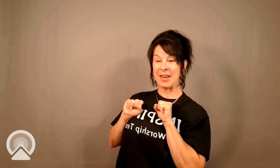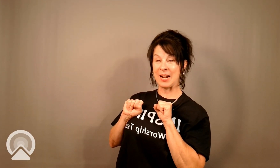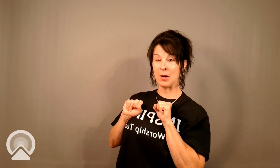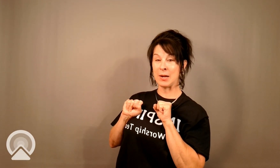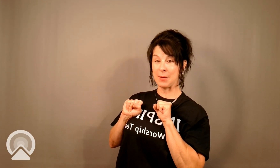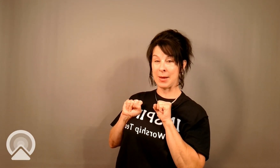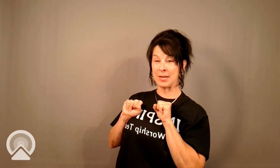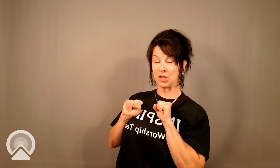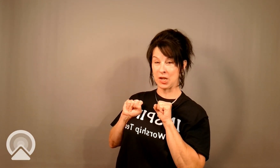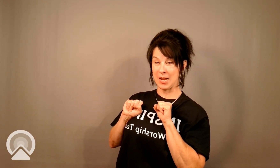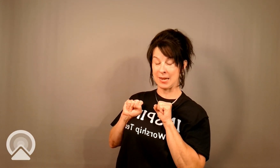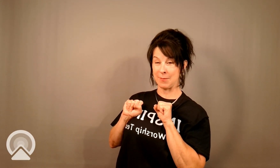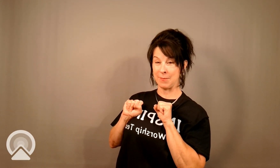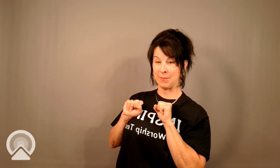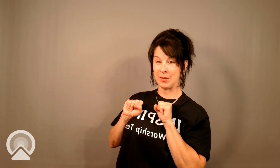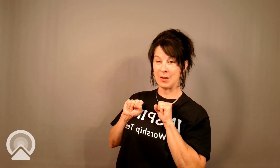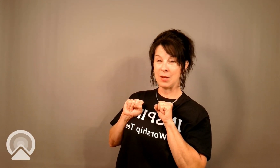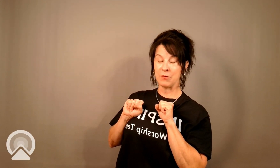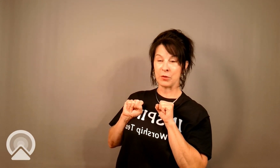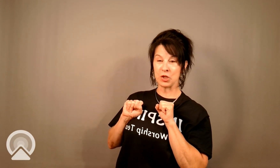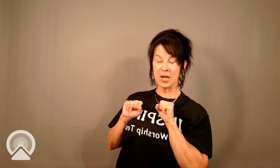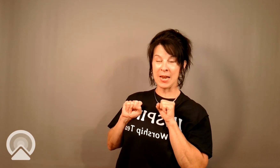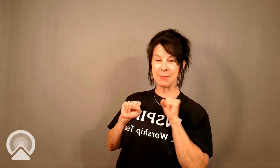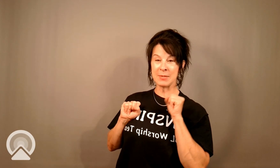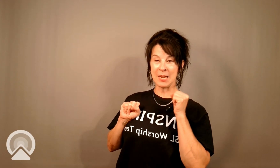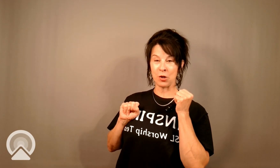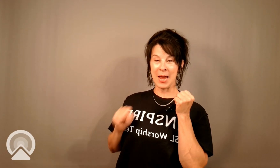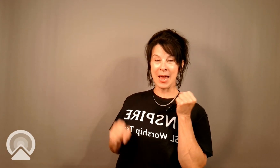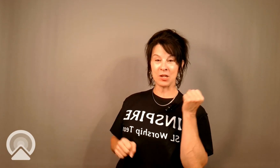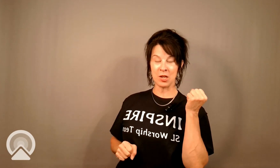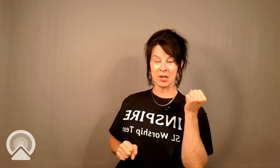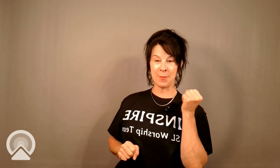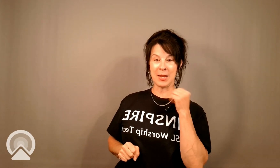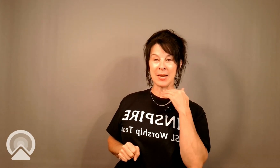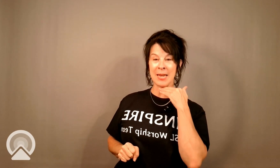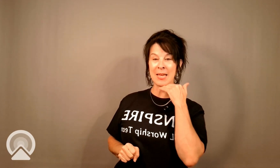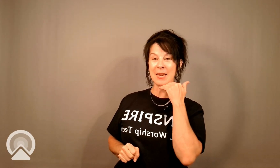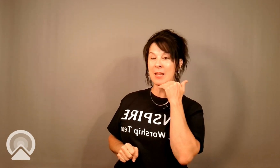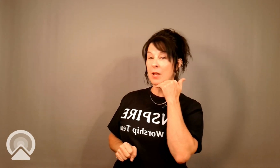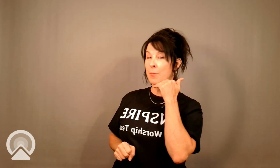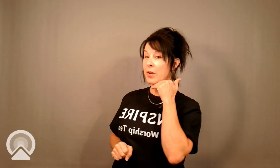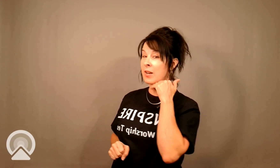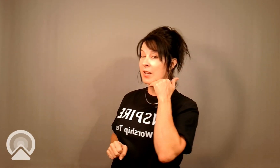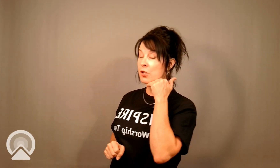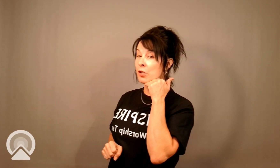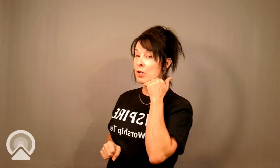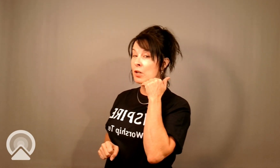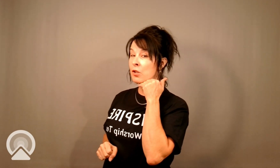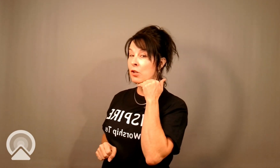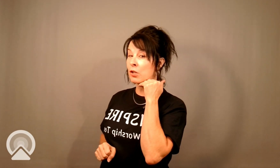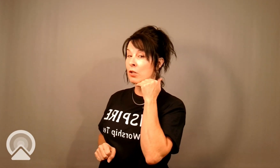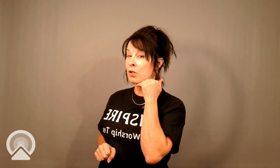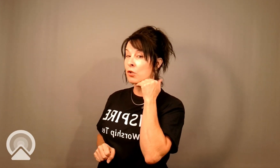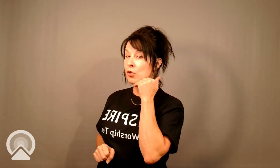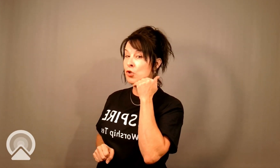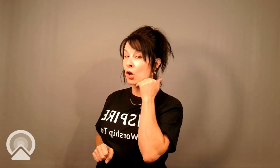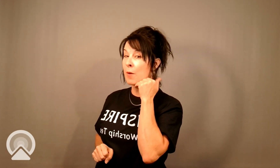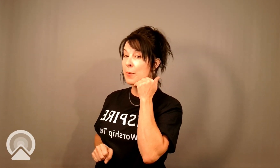there in my shame. For shame, take your action dominant hand, put it under your jawbone